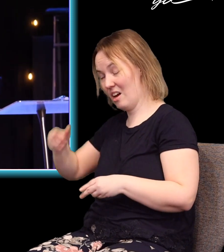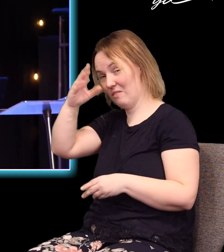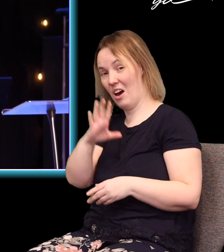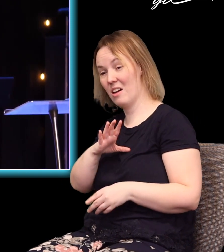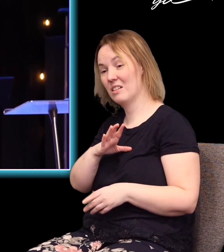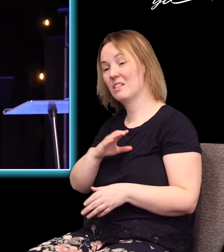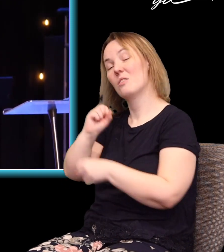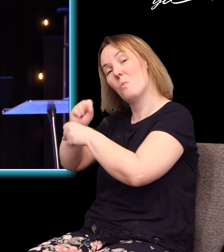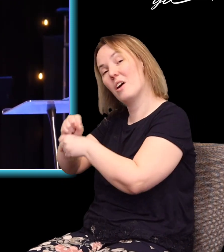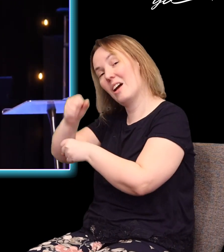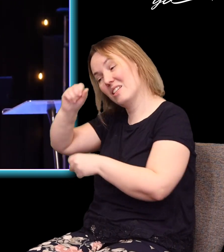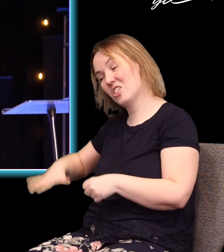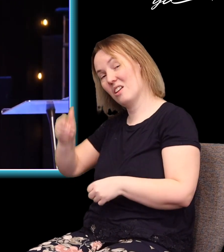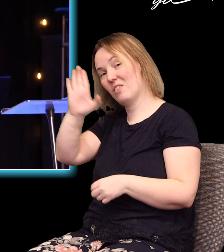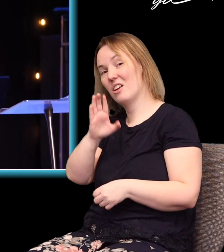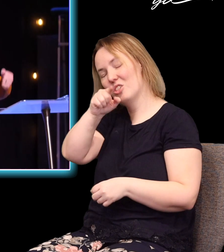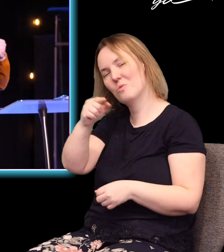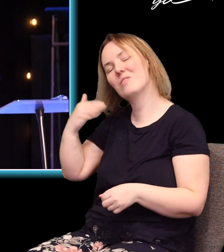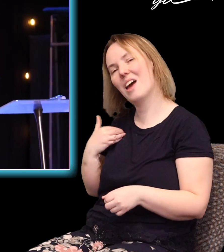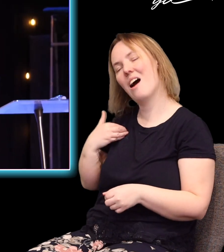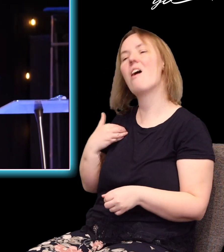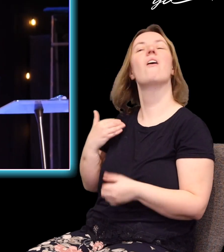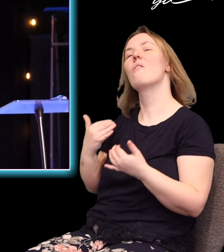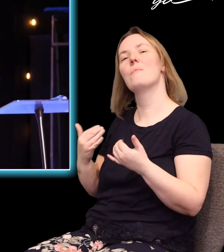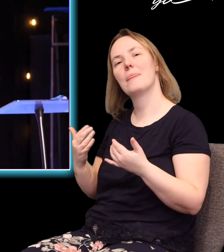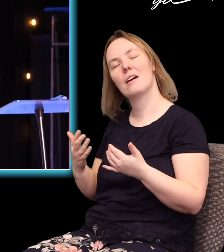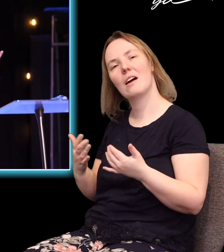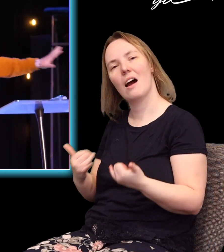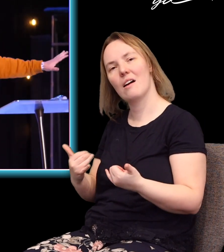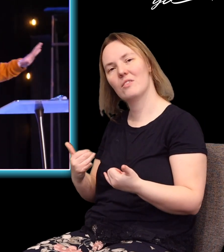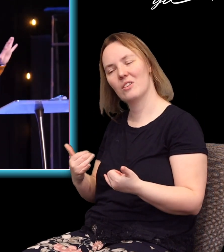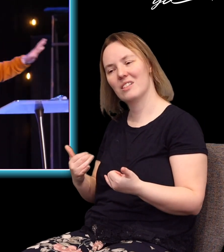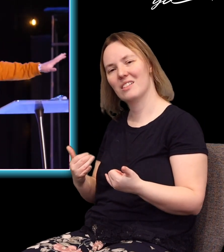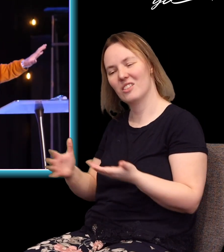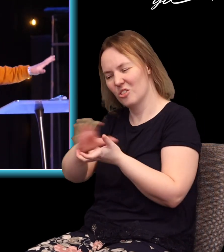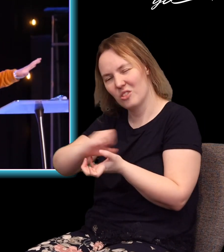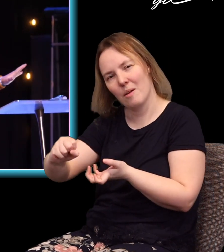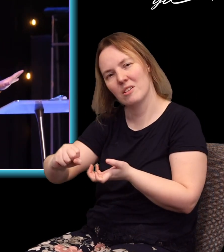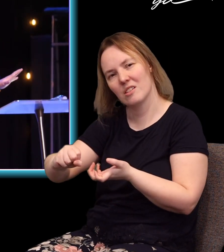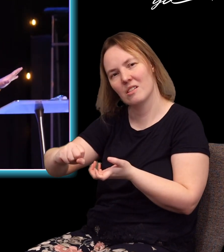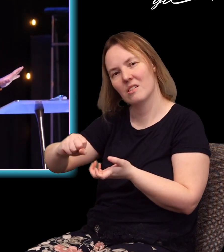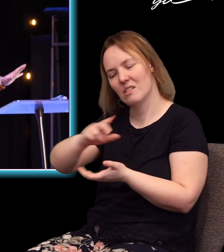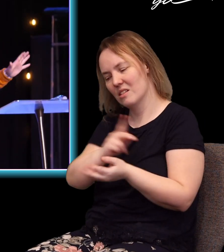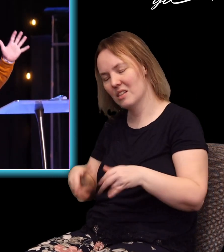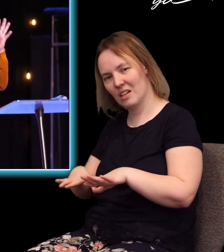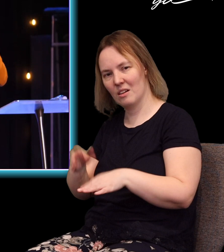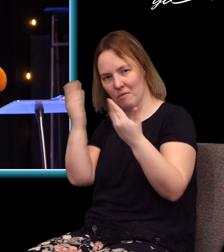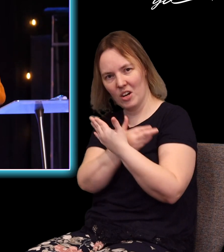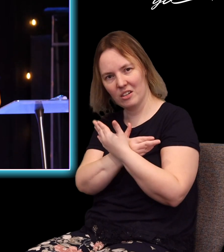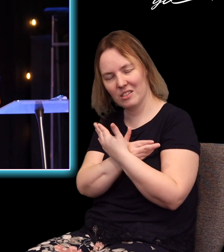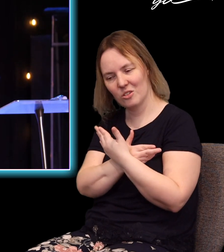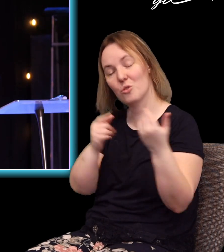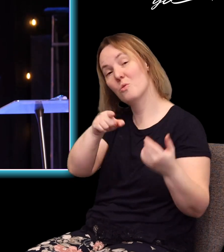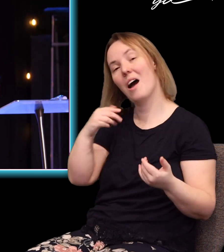only do you have the right to function as a child of God, you now have right to do damage to the kingdom of darkness. Because you have